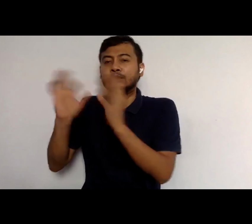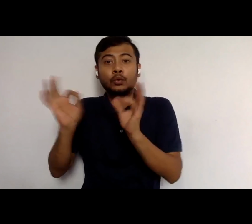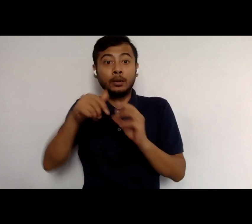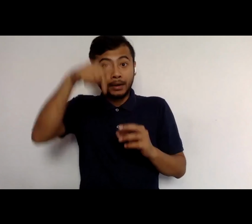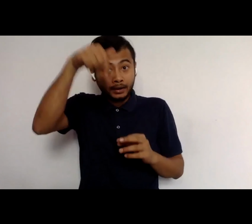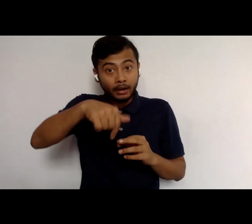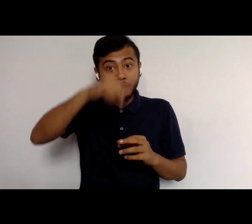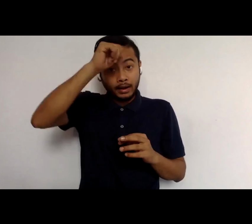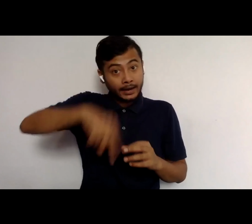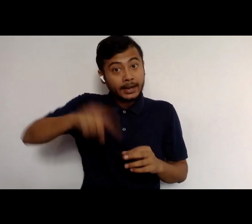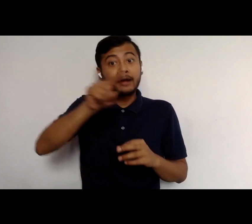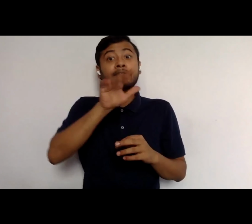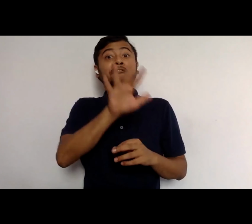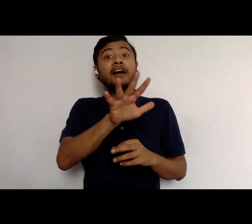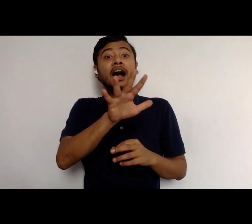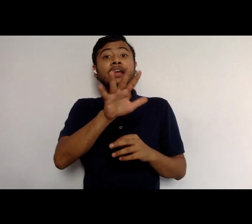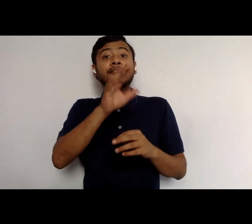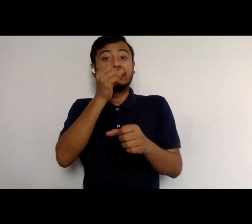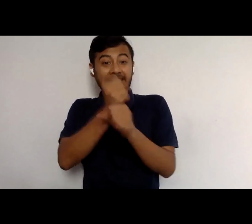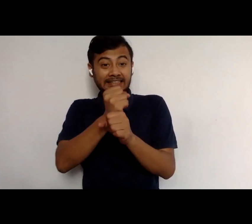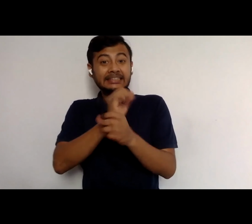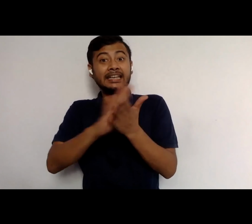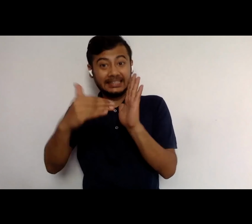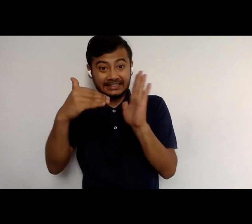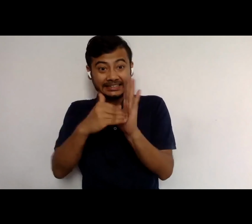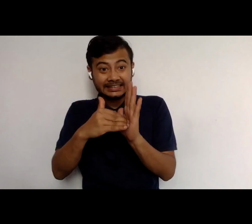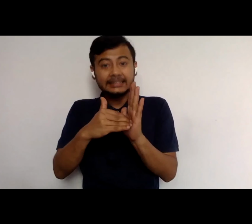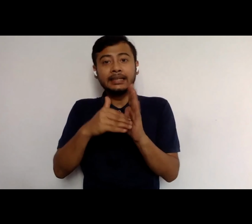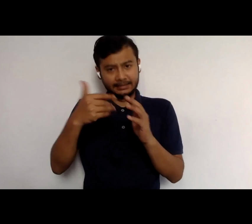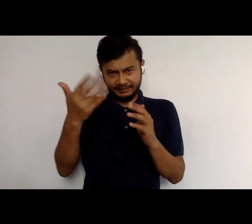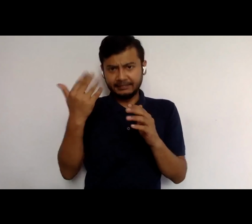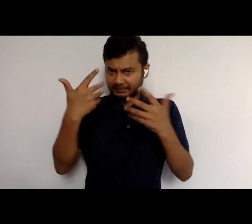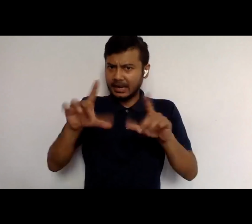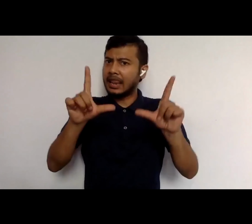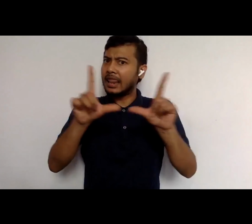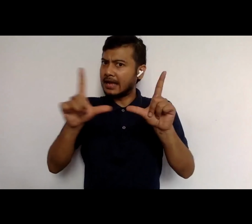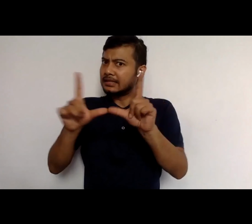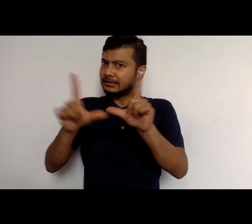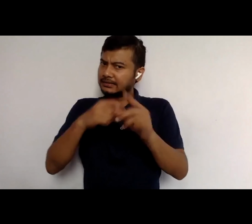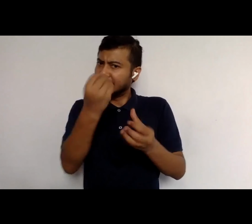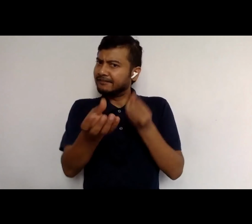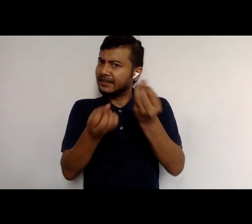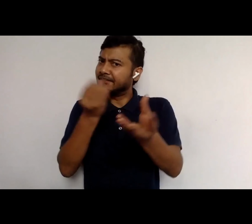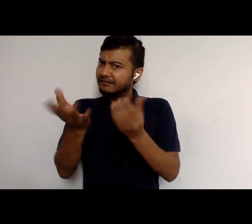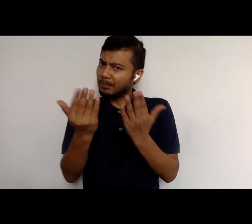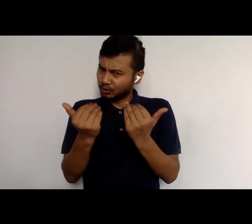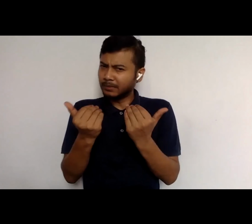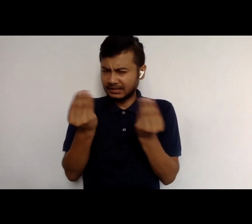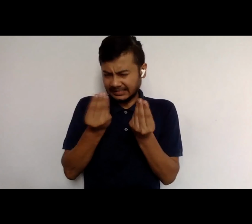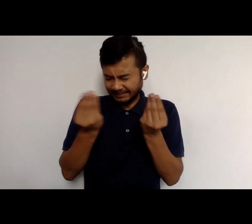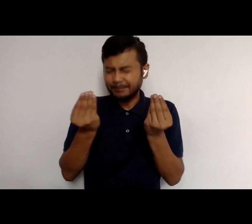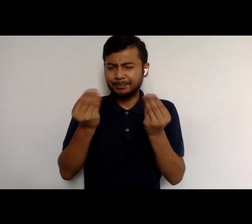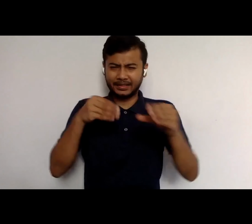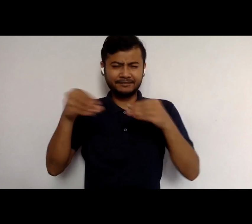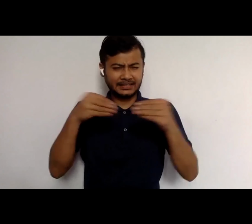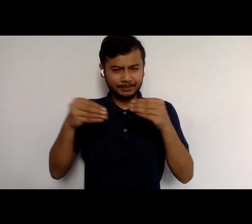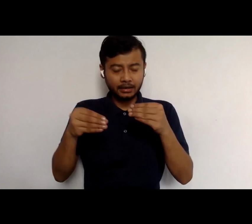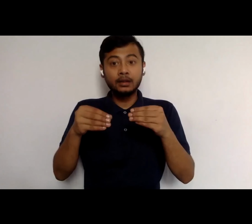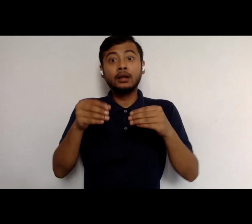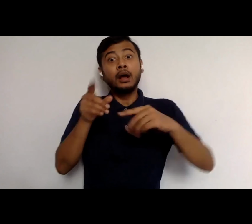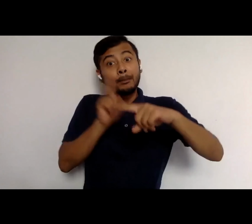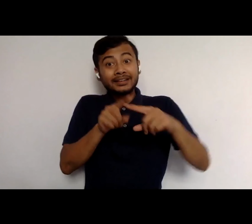GHz spectrum has been delicensed recently for Wi-Fi services. This can be used even for the Wi-Fi 6.